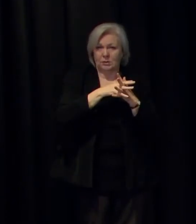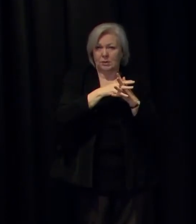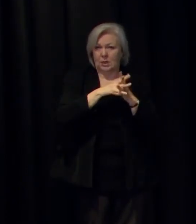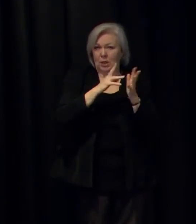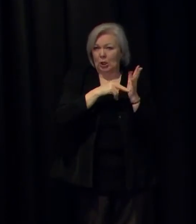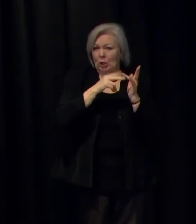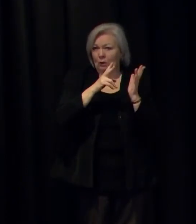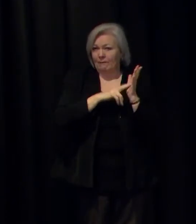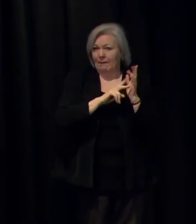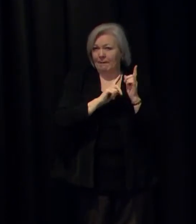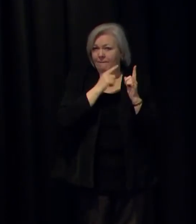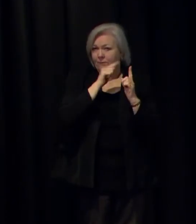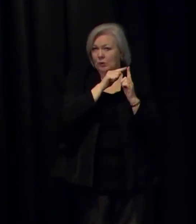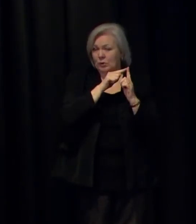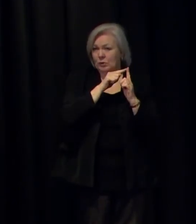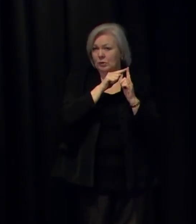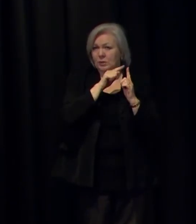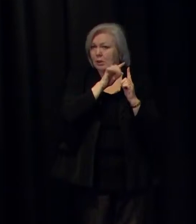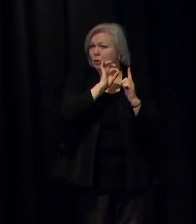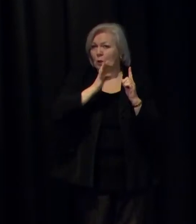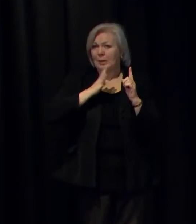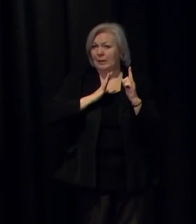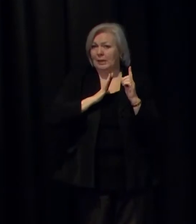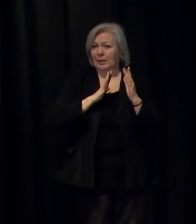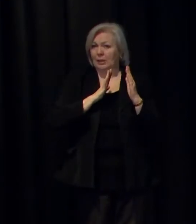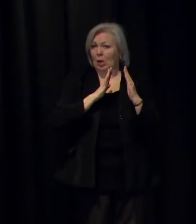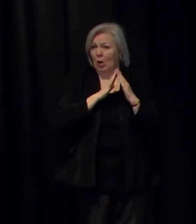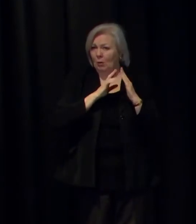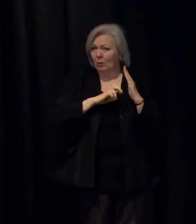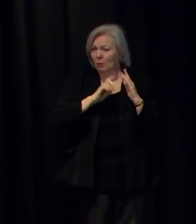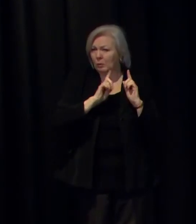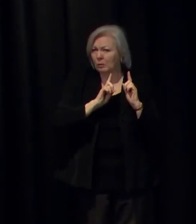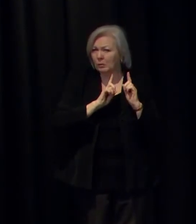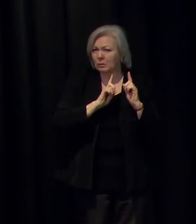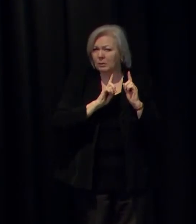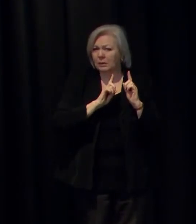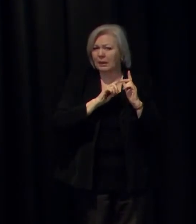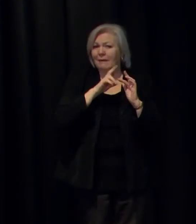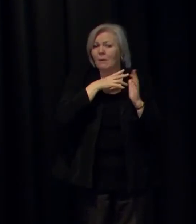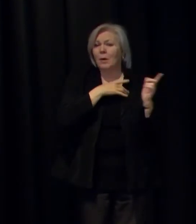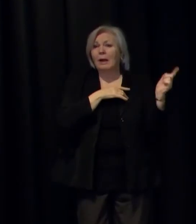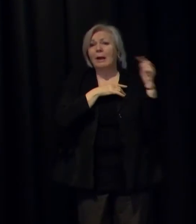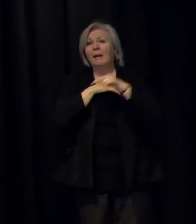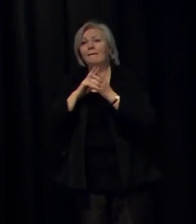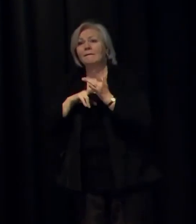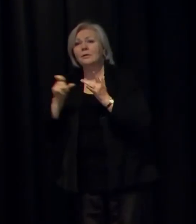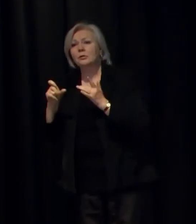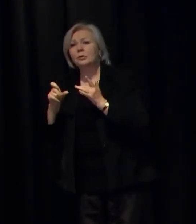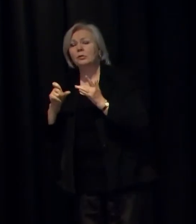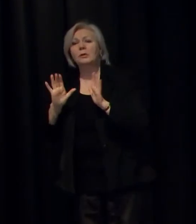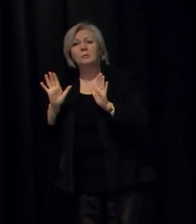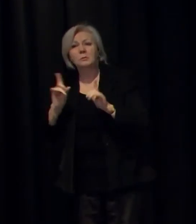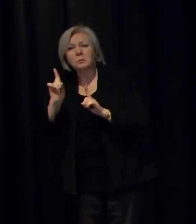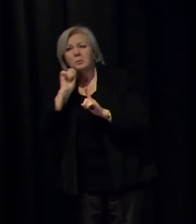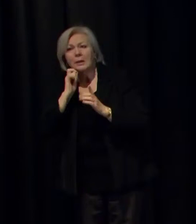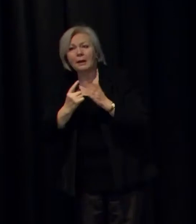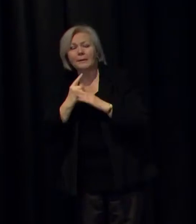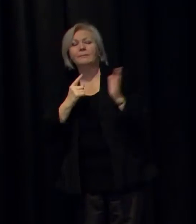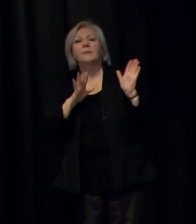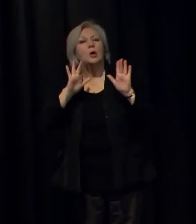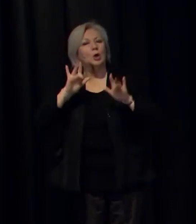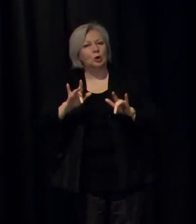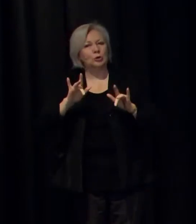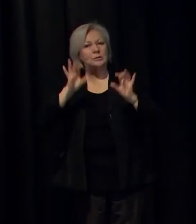even home quarantine. Will you require those people to do home quarantine if they then want to travel on to Victoria? Sure, that's to be